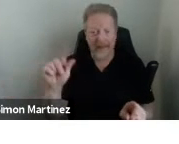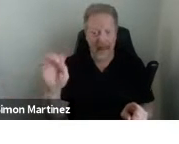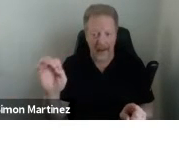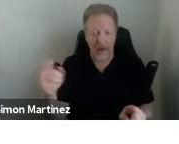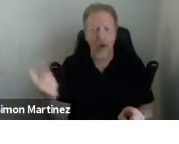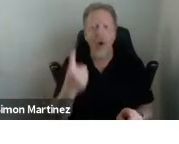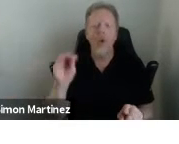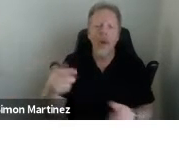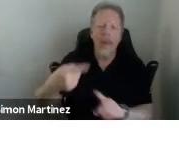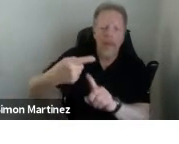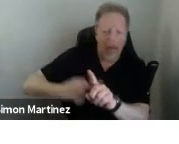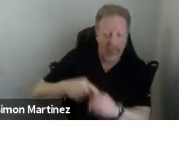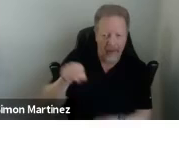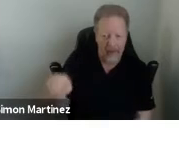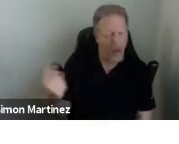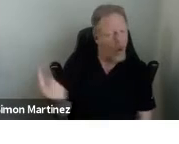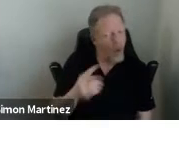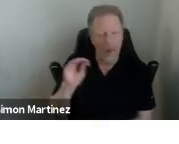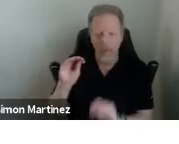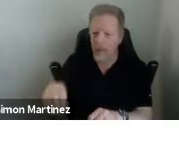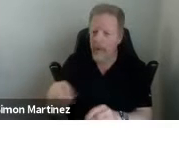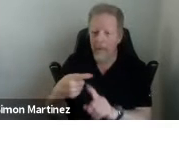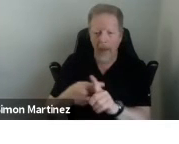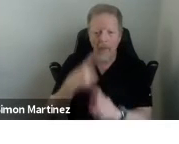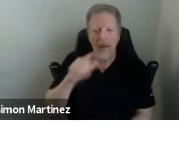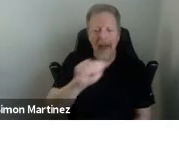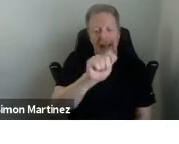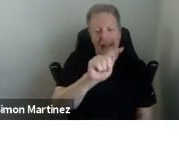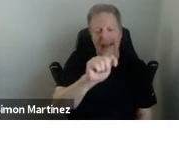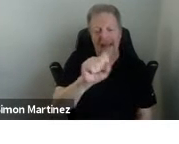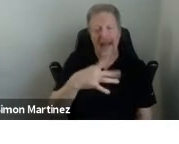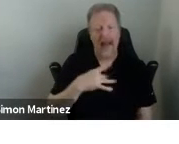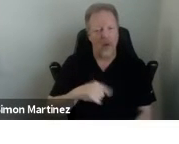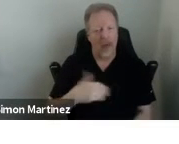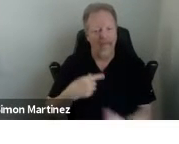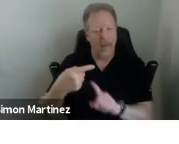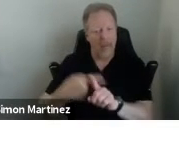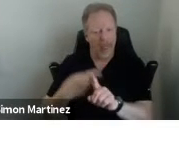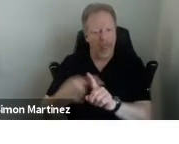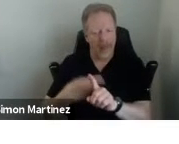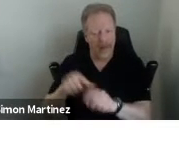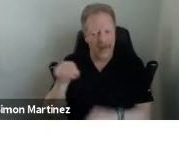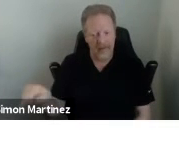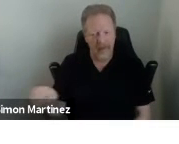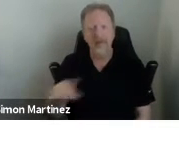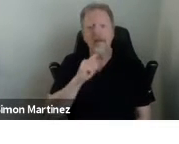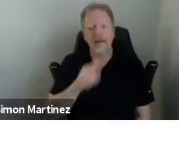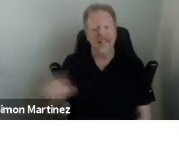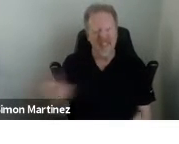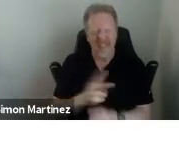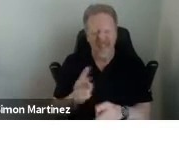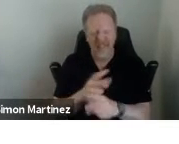Always put the month in, because the ATS likes to have months, and they're a stickler for